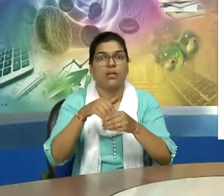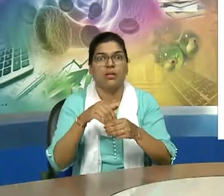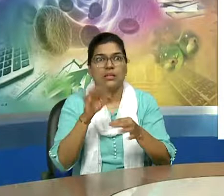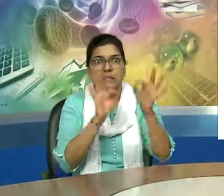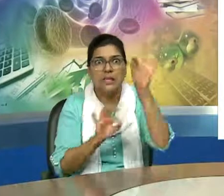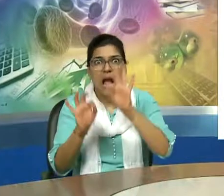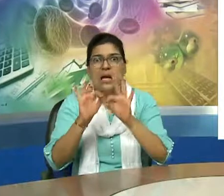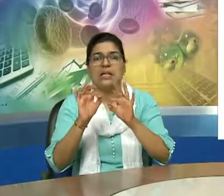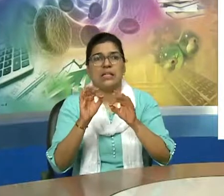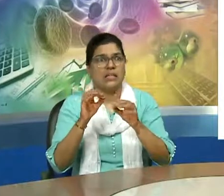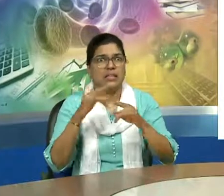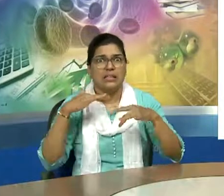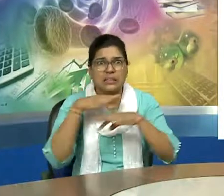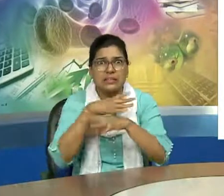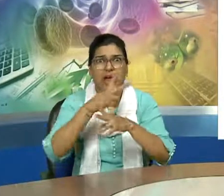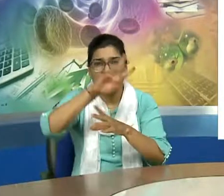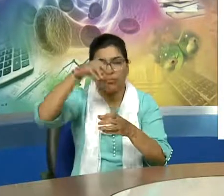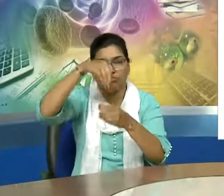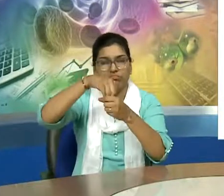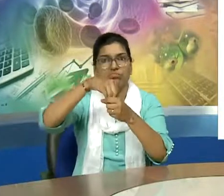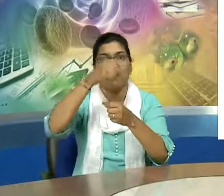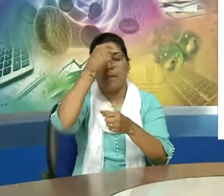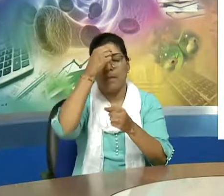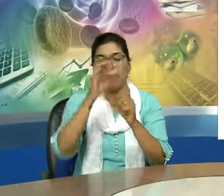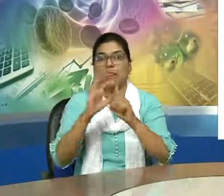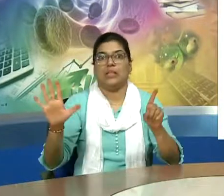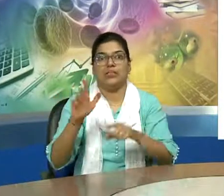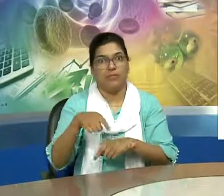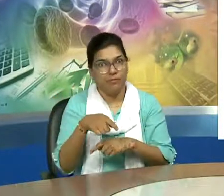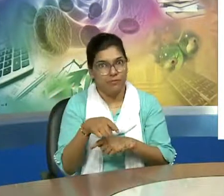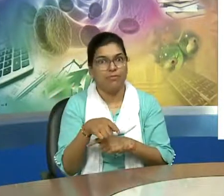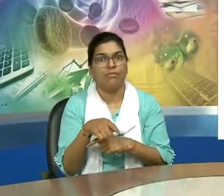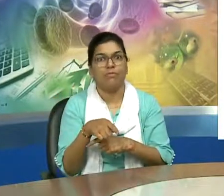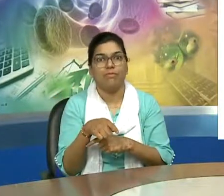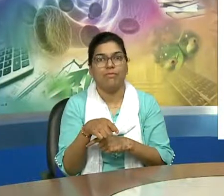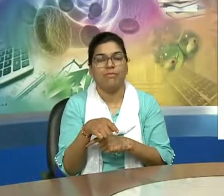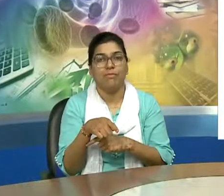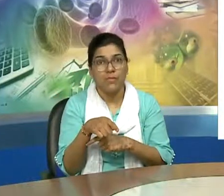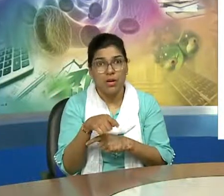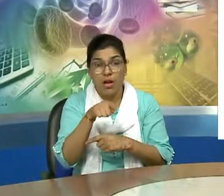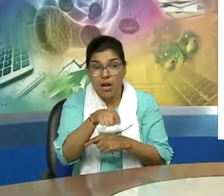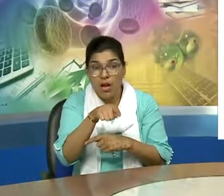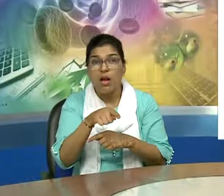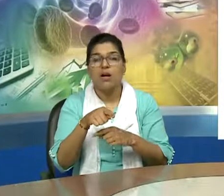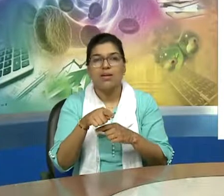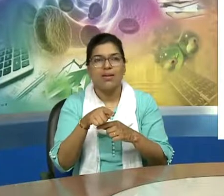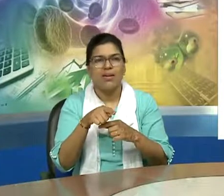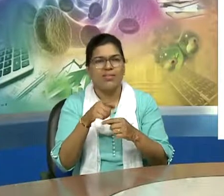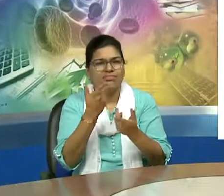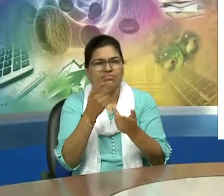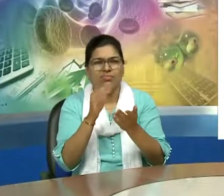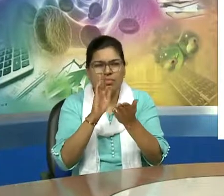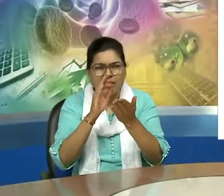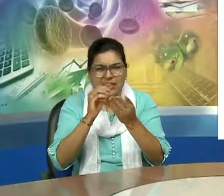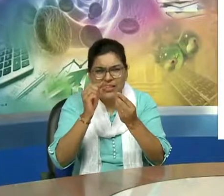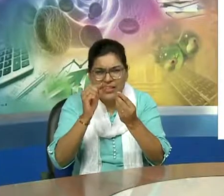that pesticides move to the human body or the animal body,